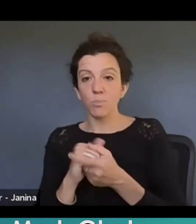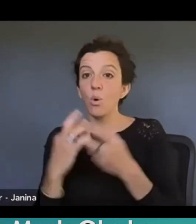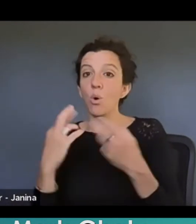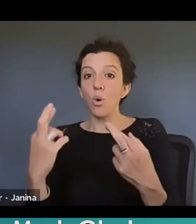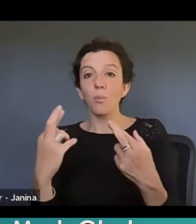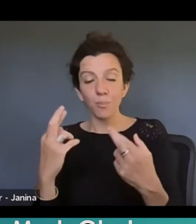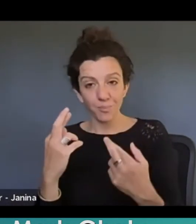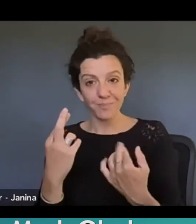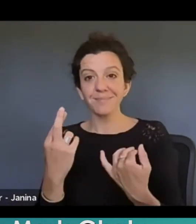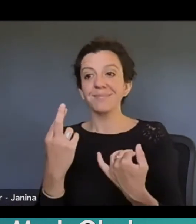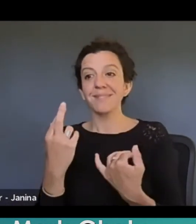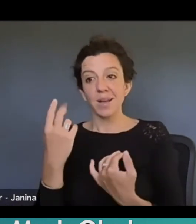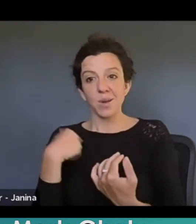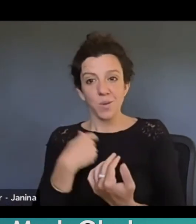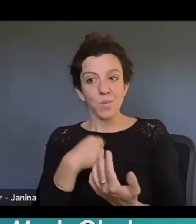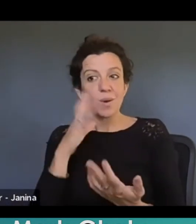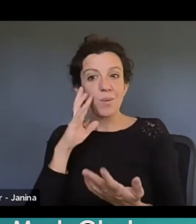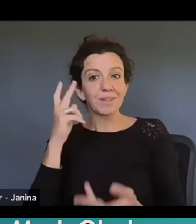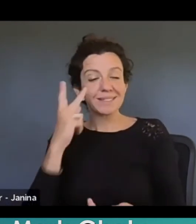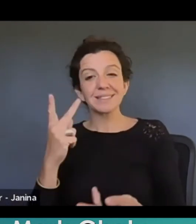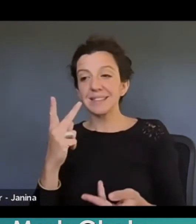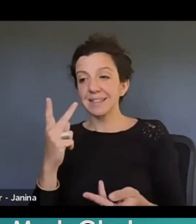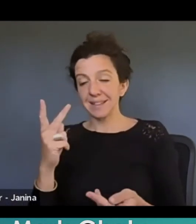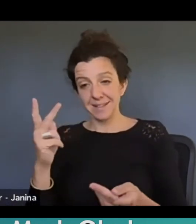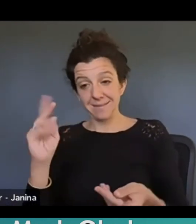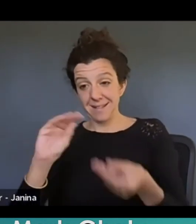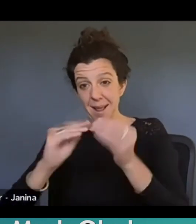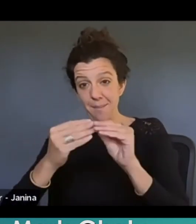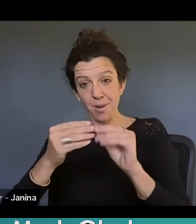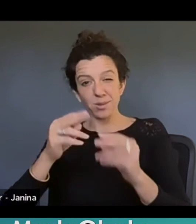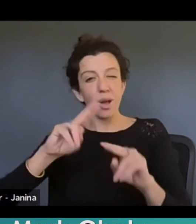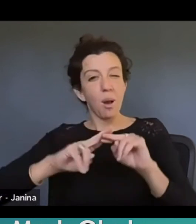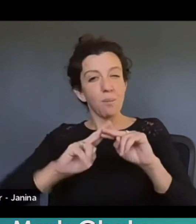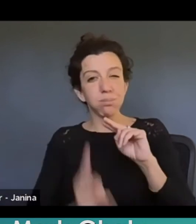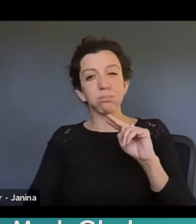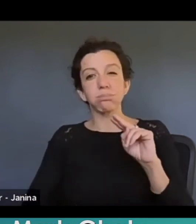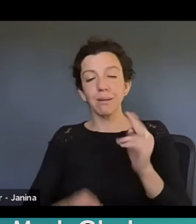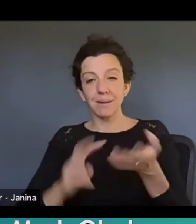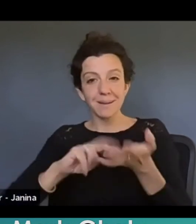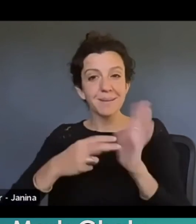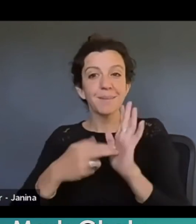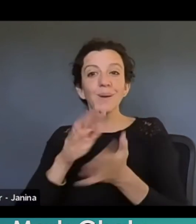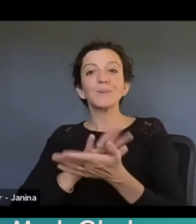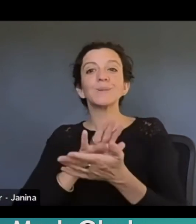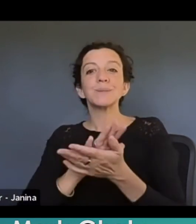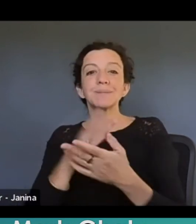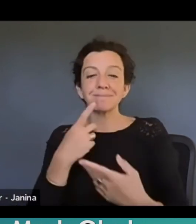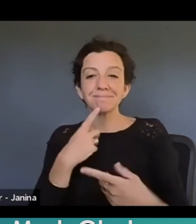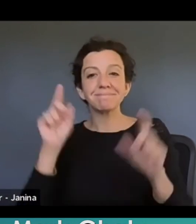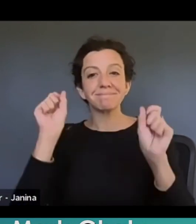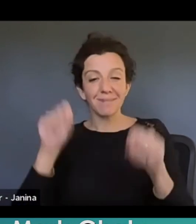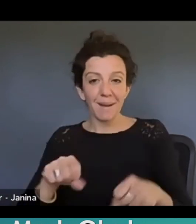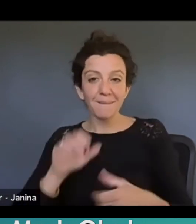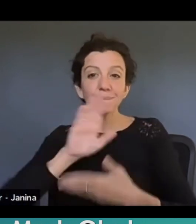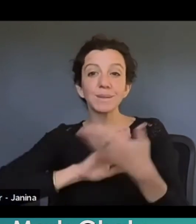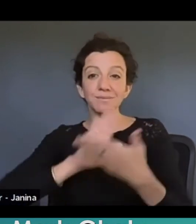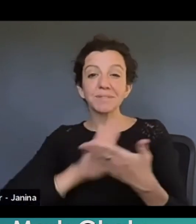of disease transmission in our communities that is lower, that will allow schools to put those thoughtful plans into